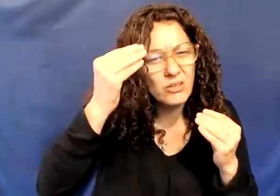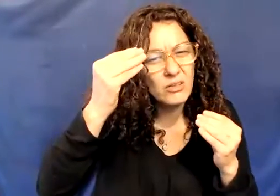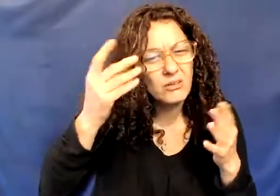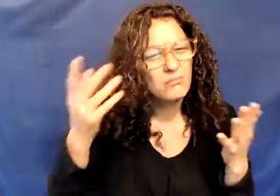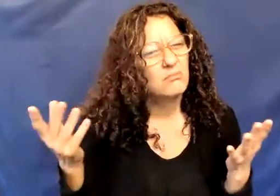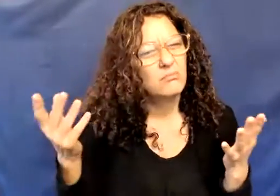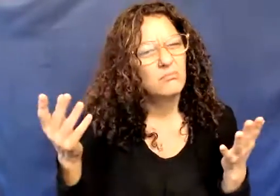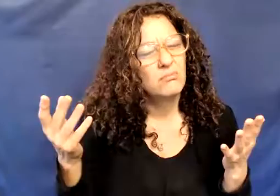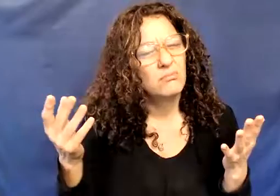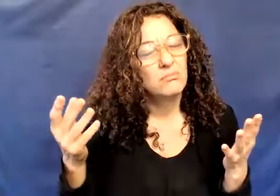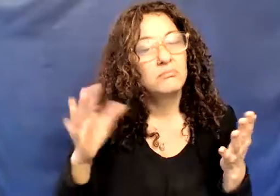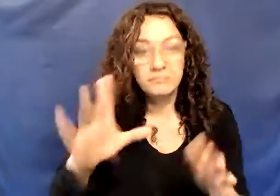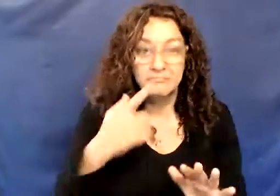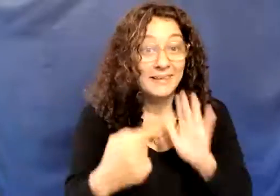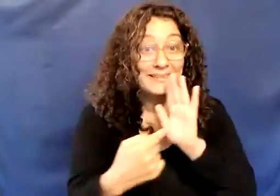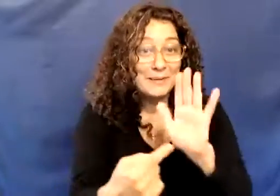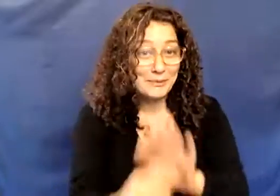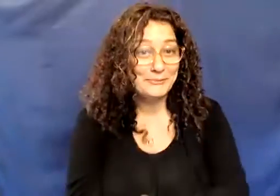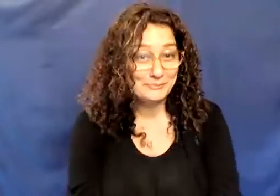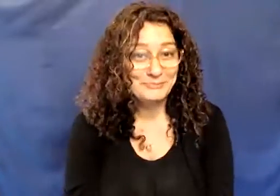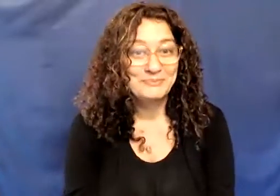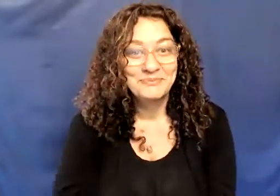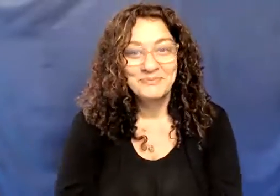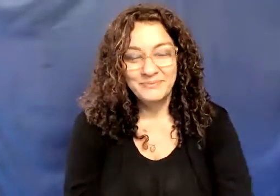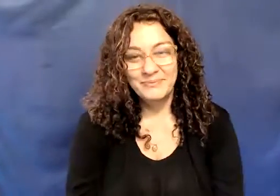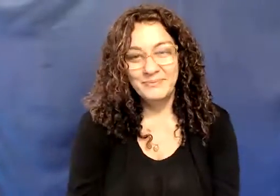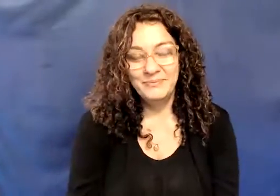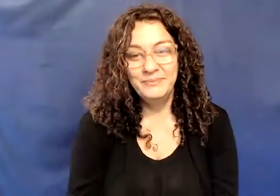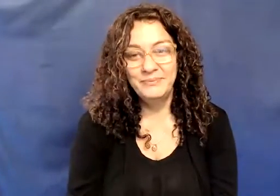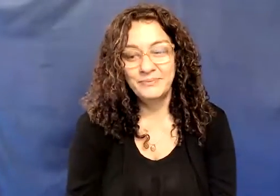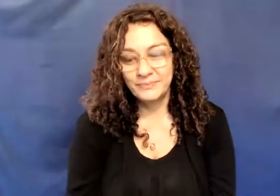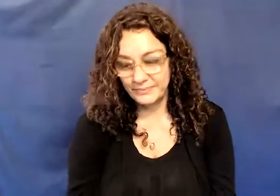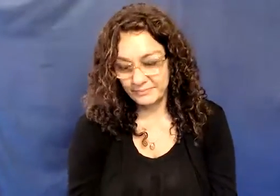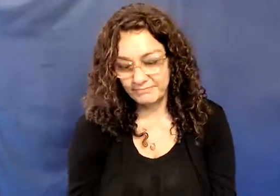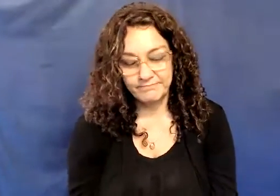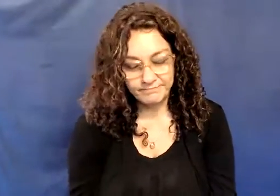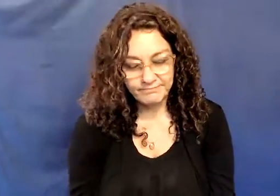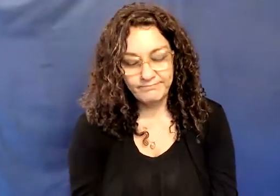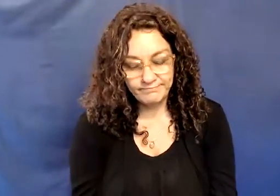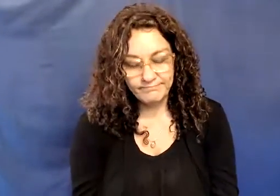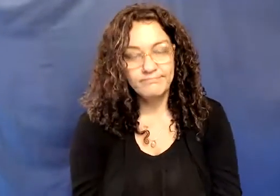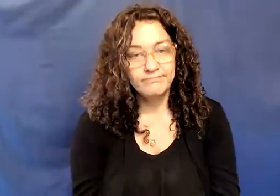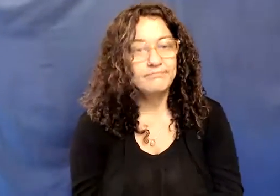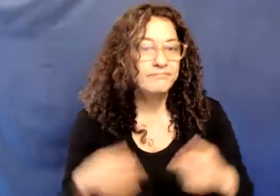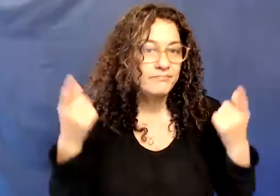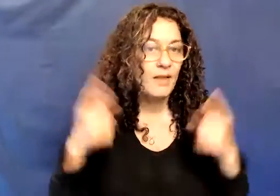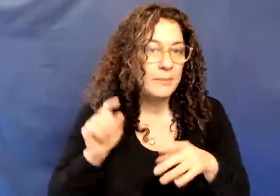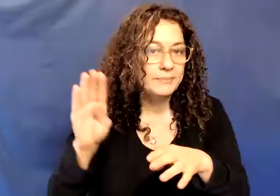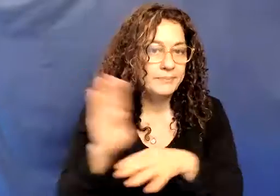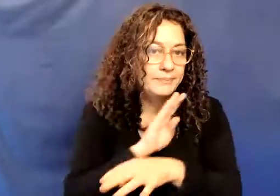I'll give an example. I was running a business meeting and somebody had brought a